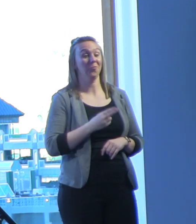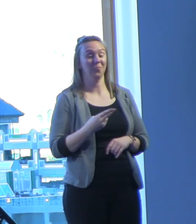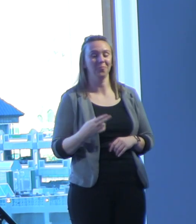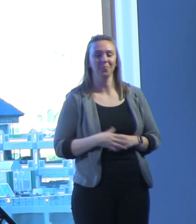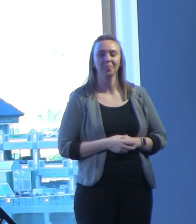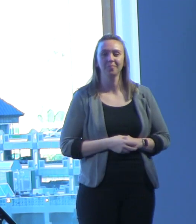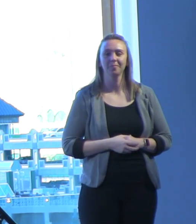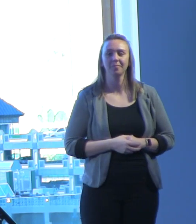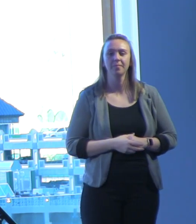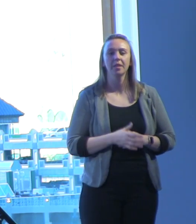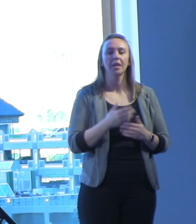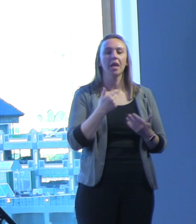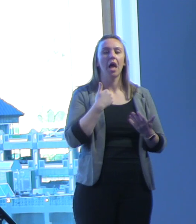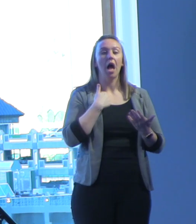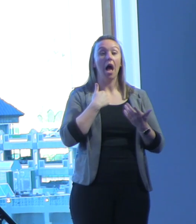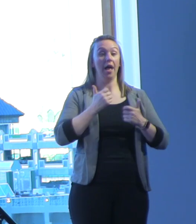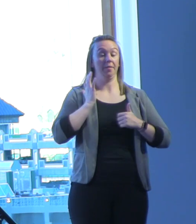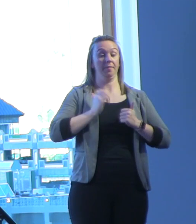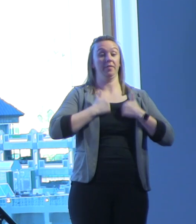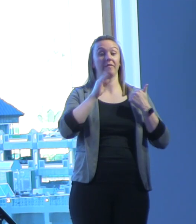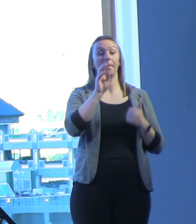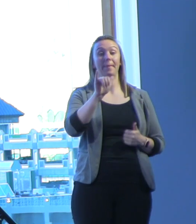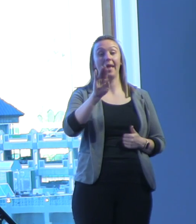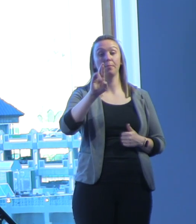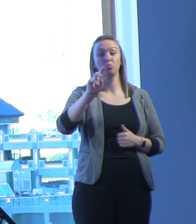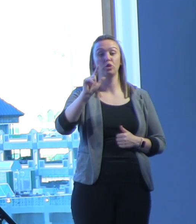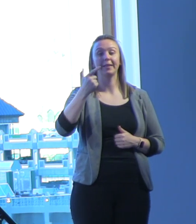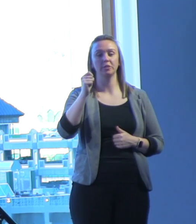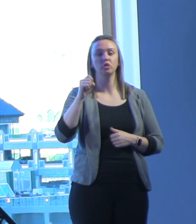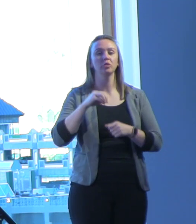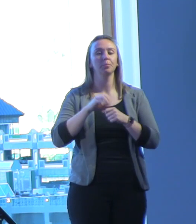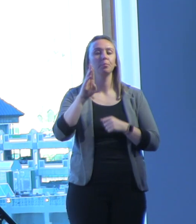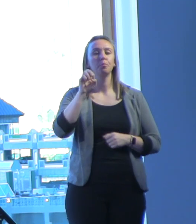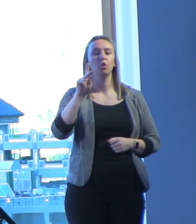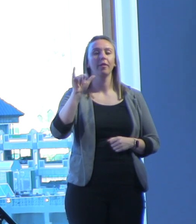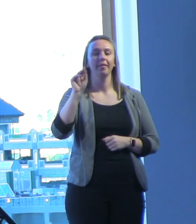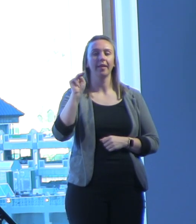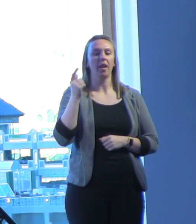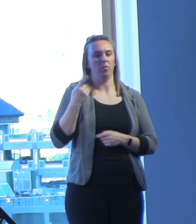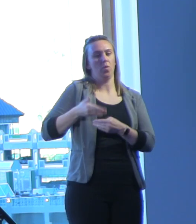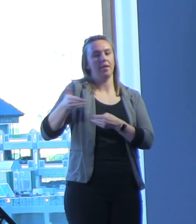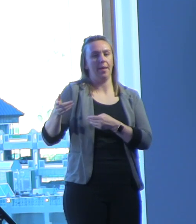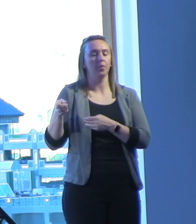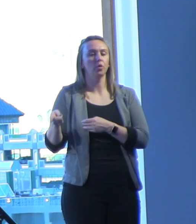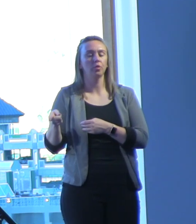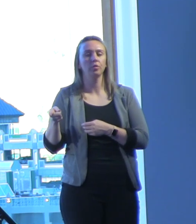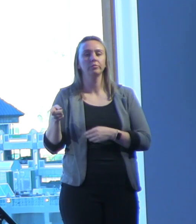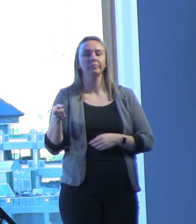I lived in Bay Ridge, Brooklyn, and we had a neighbor who had a psychic